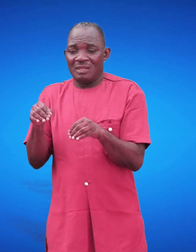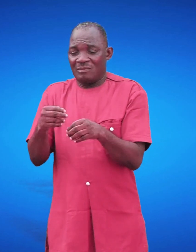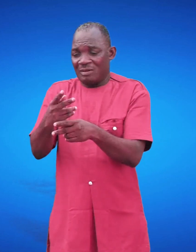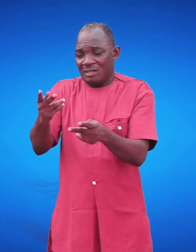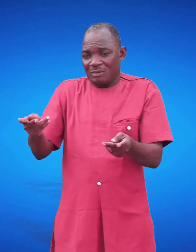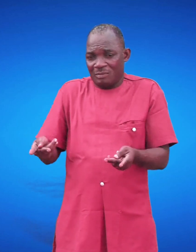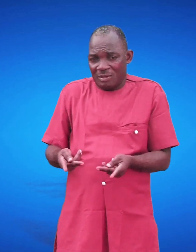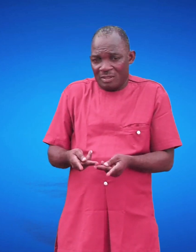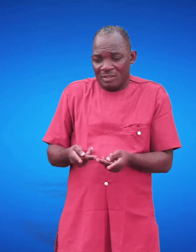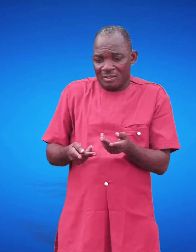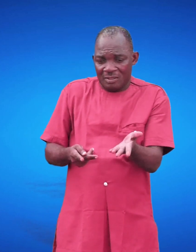pay point.